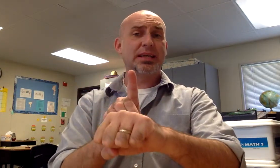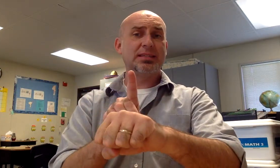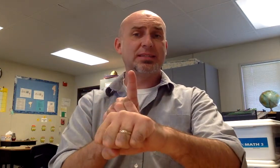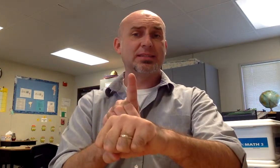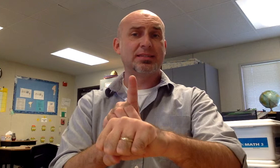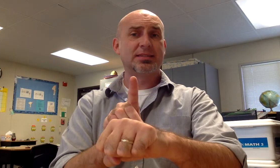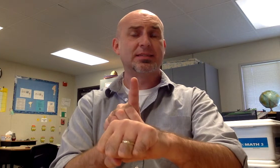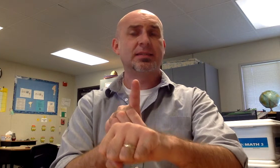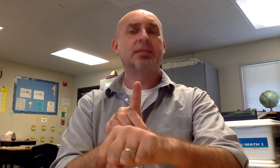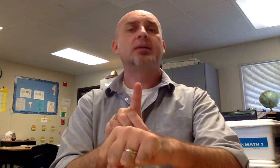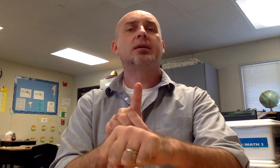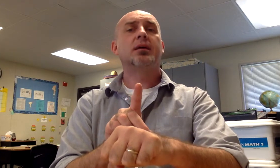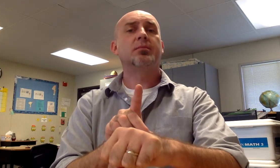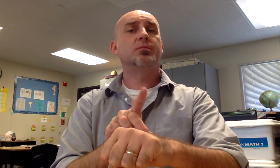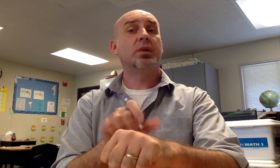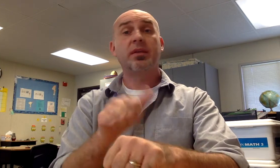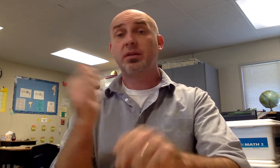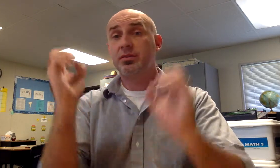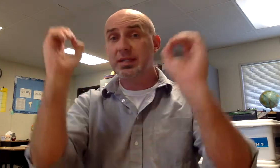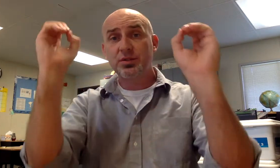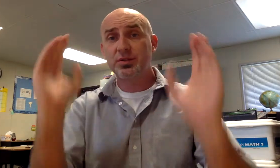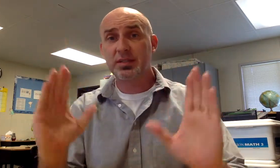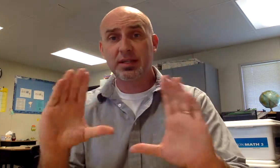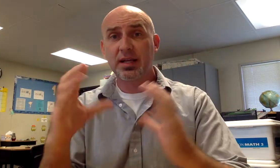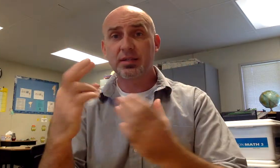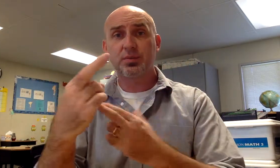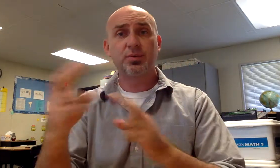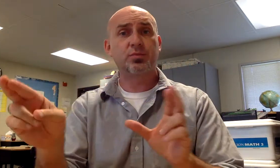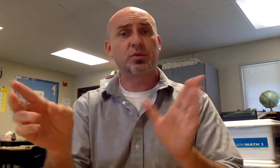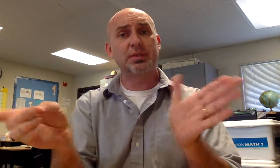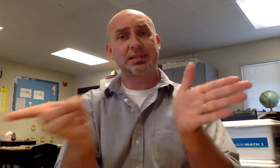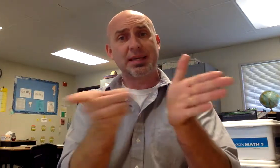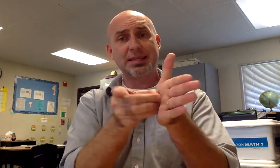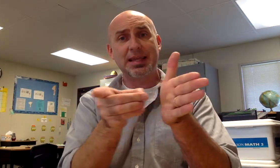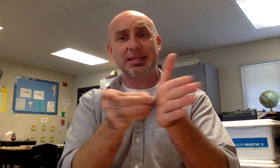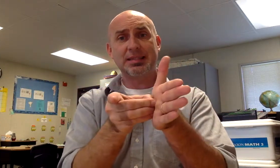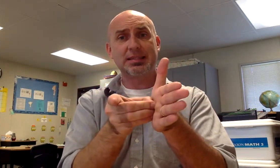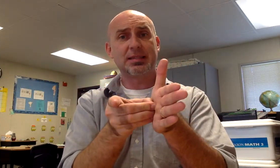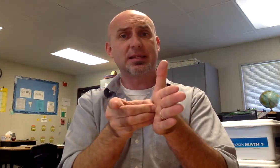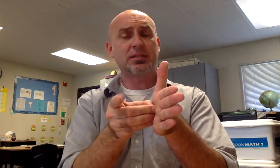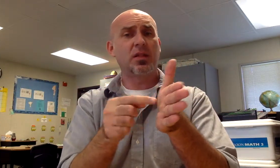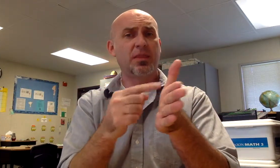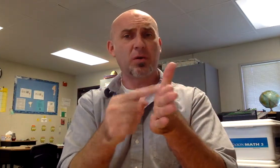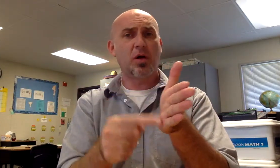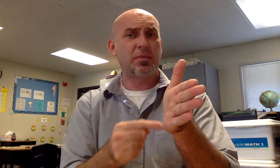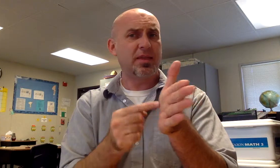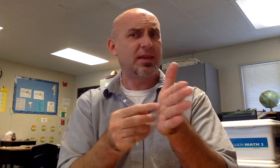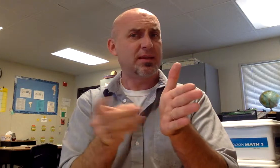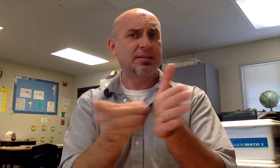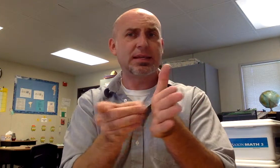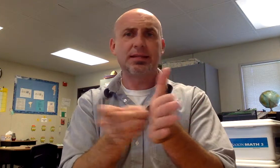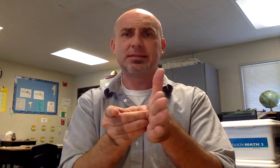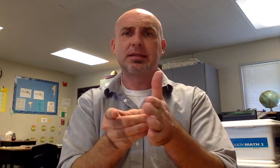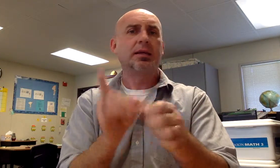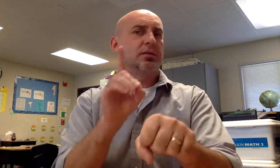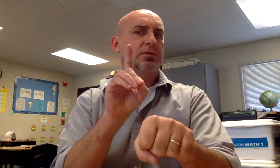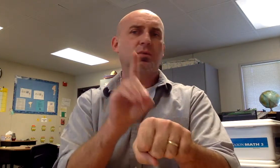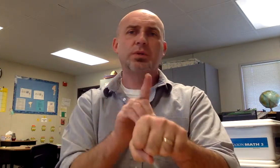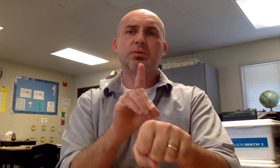date. One of the other teachers in the classroom showed me the sign date, like it's on the palm of the hand, date. So we use